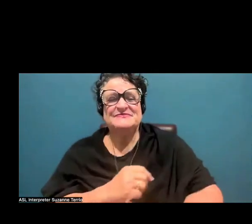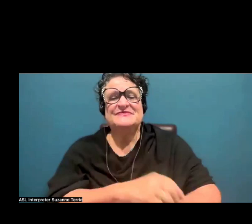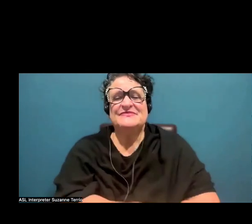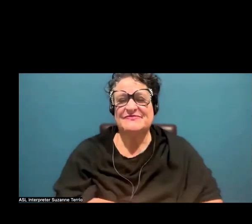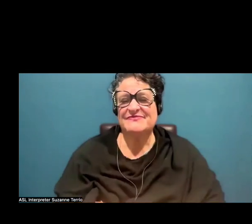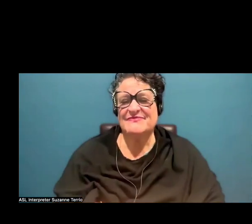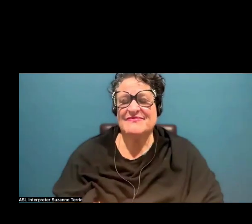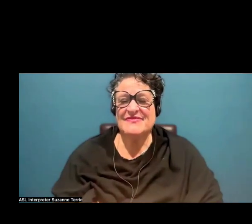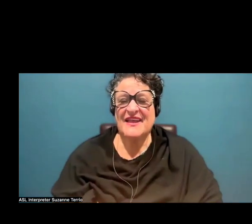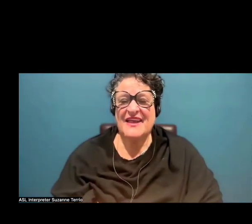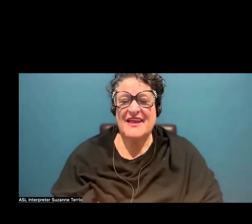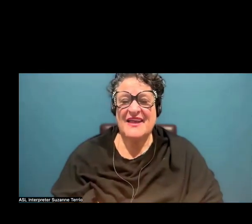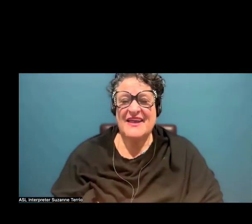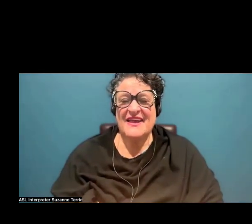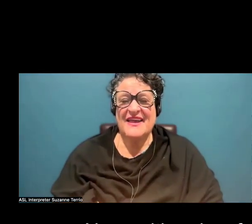Um,